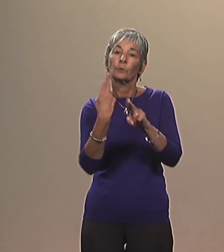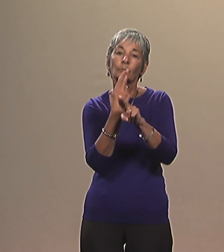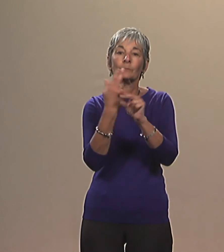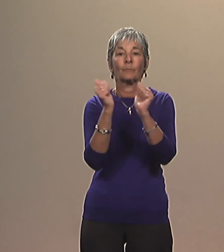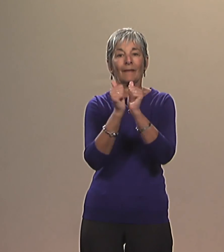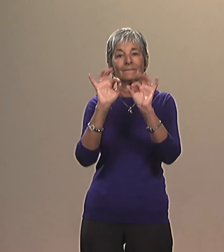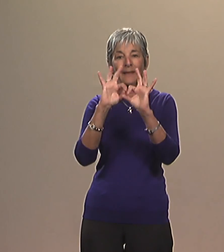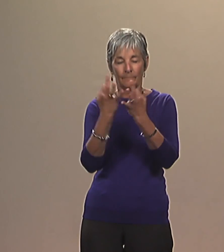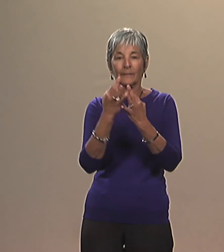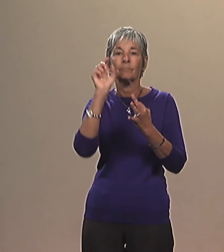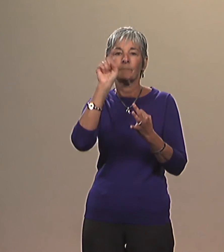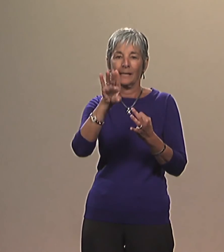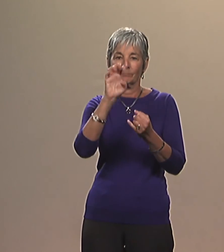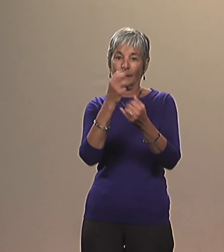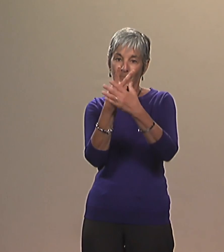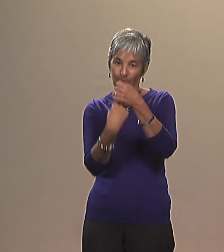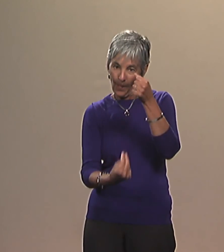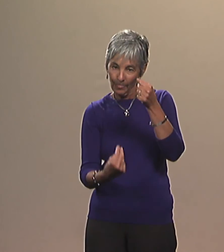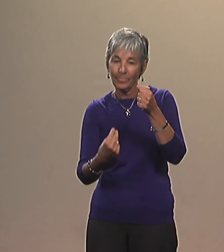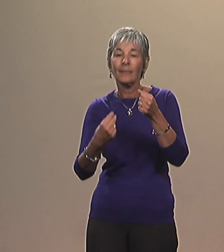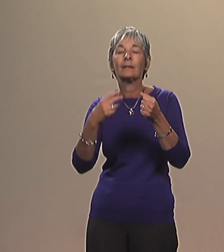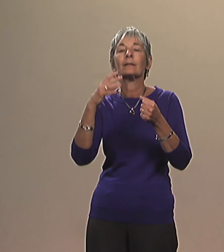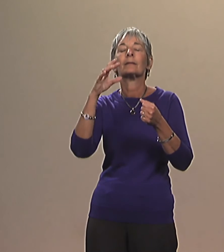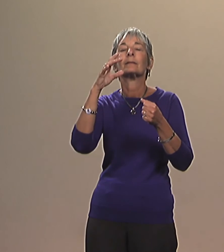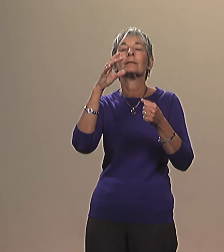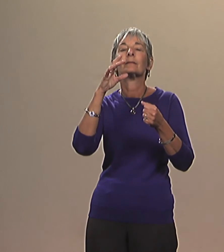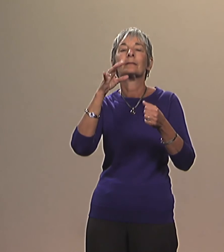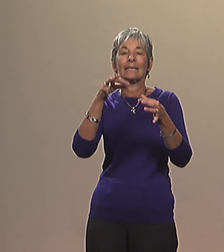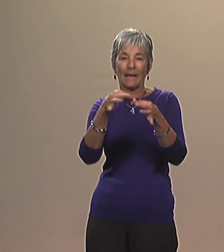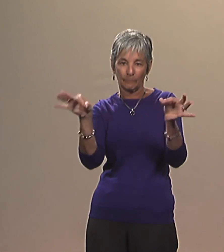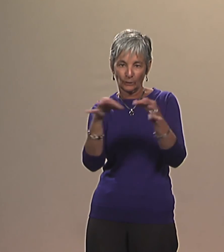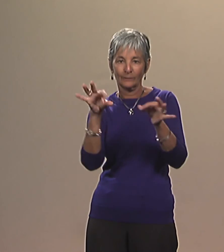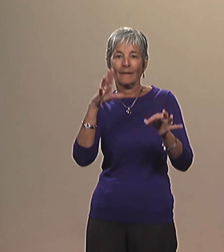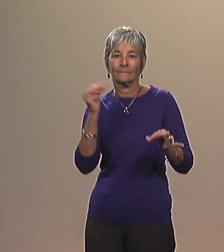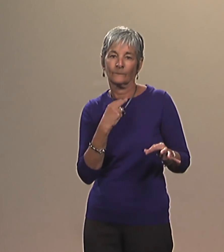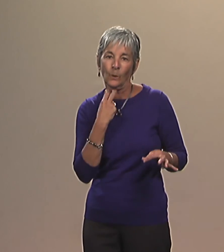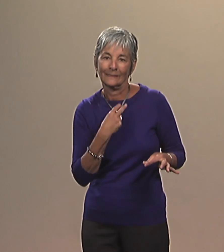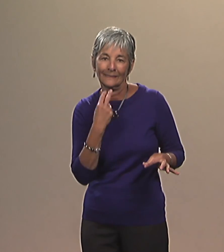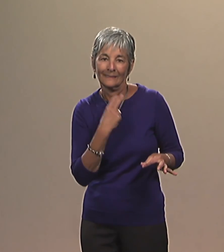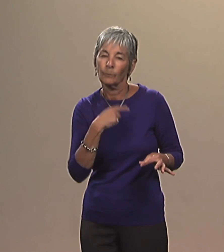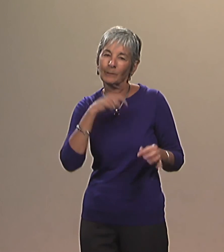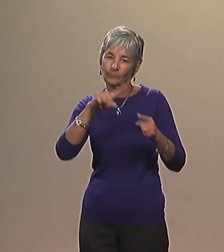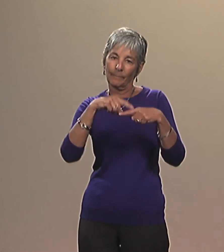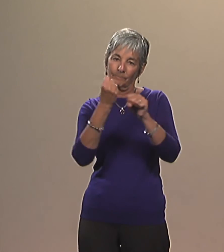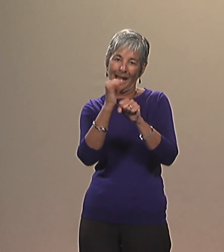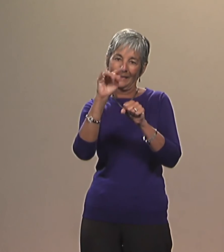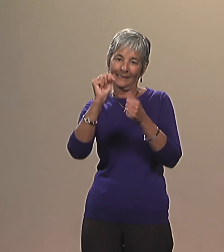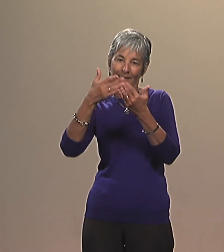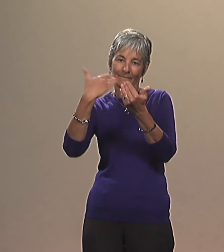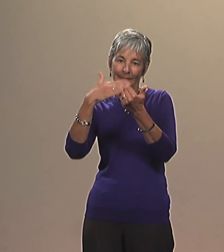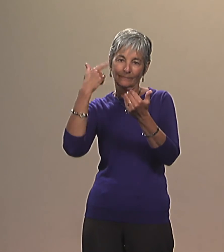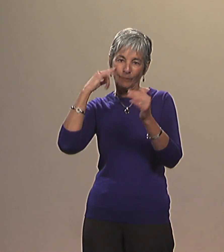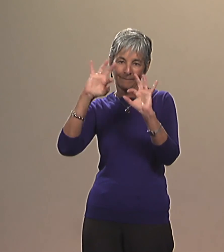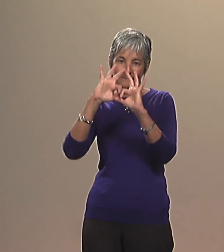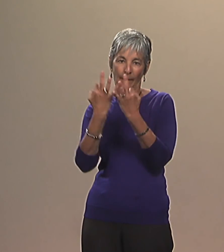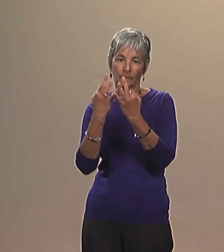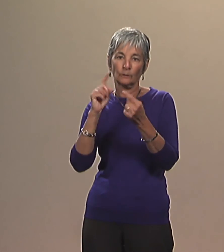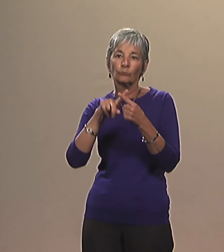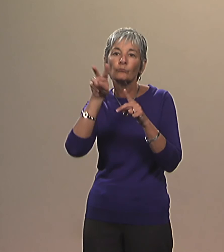that we use with families must be provided with both captions and voice to make it simple and easy for families to